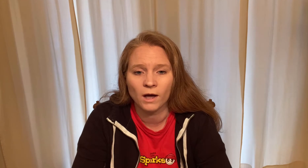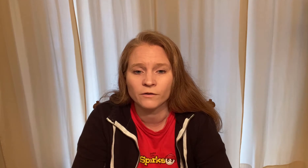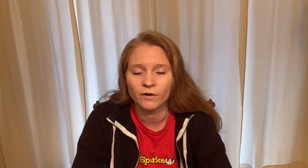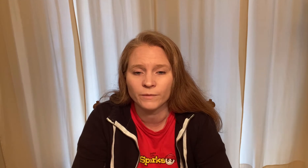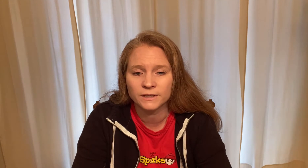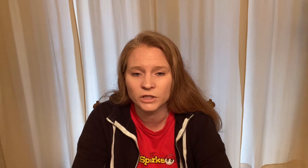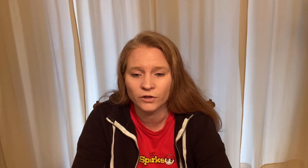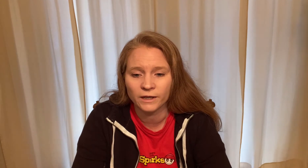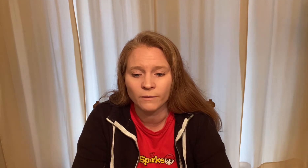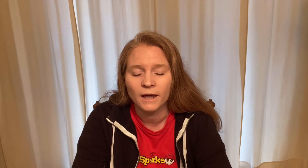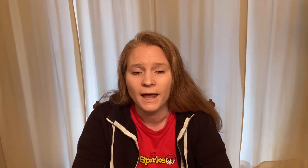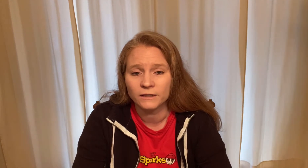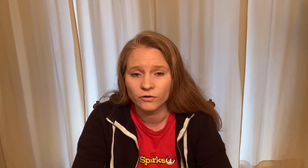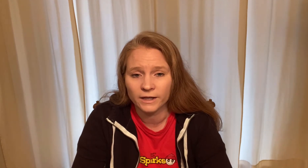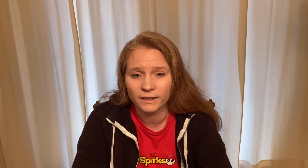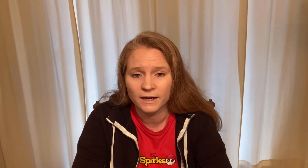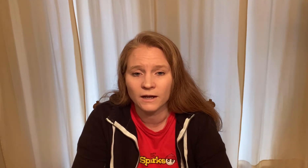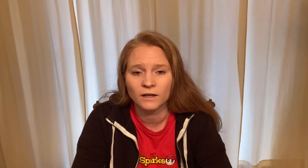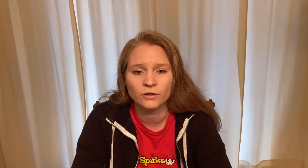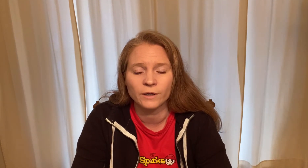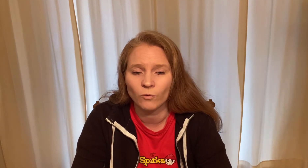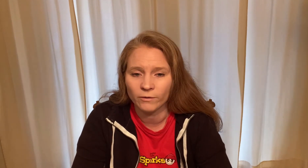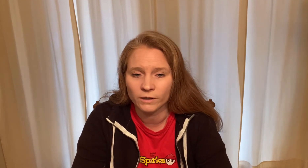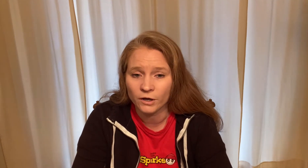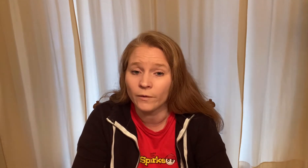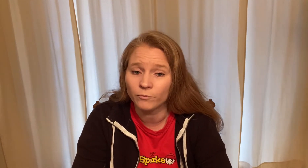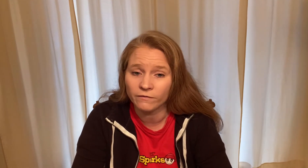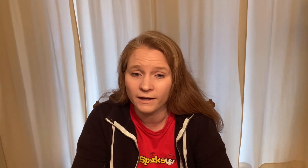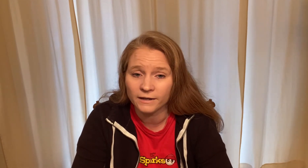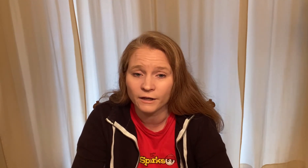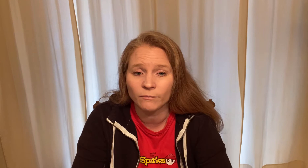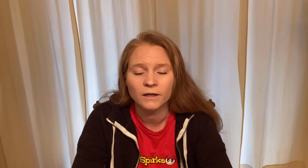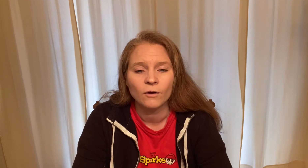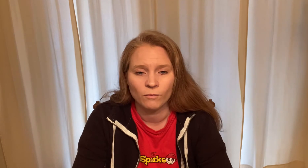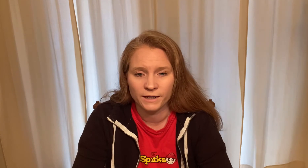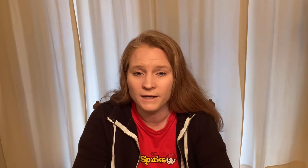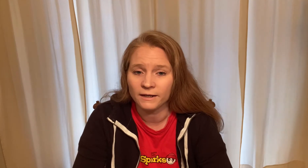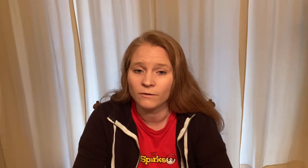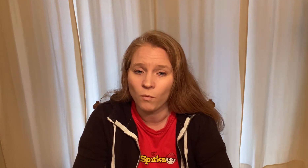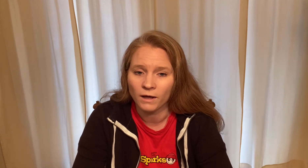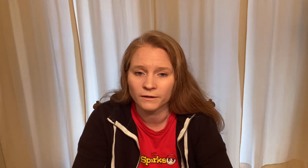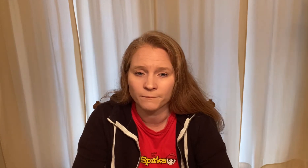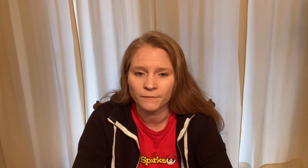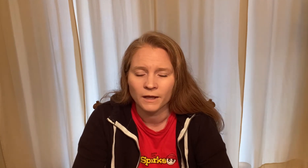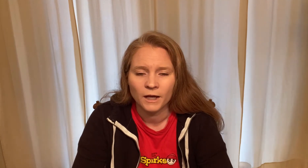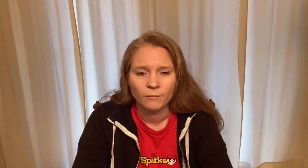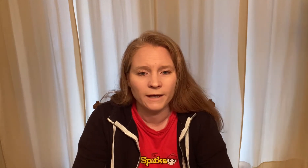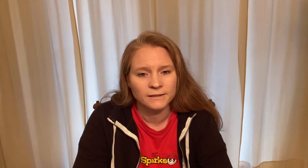from this stream and drink it. And God showed him right where to go and provided him what he needed, water. But that